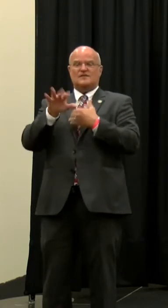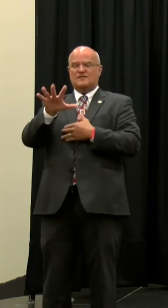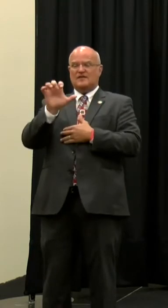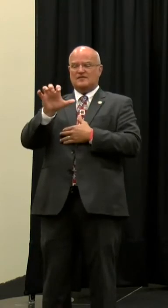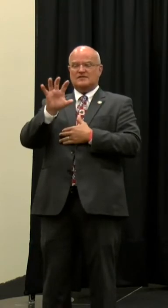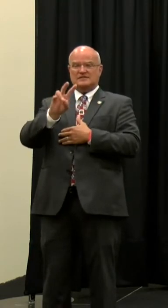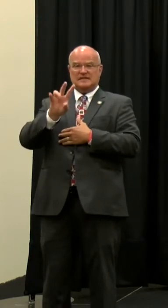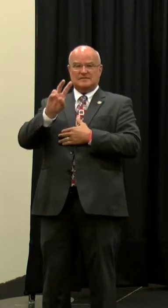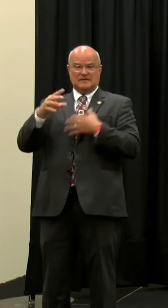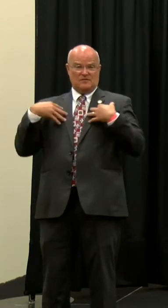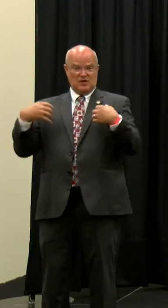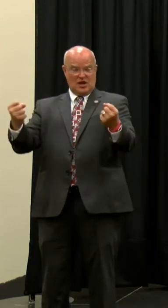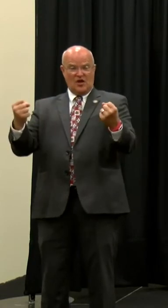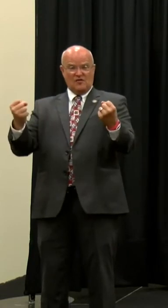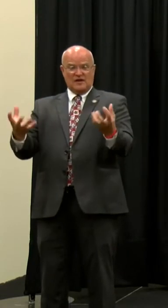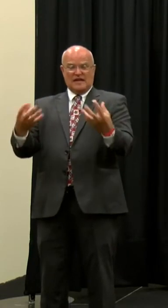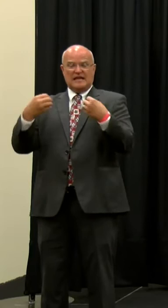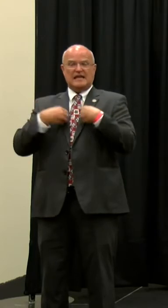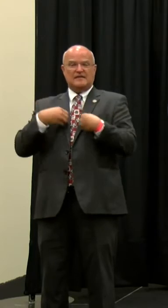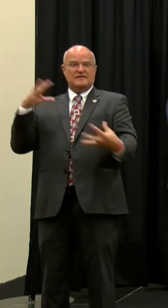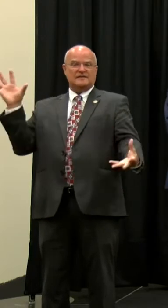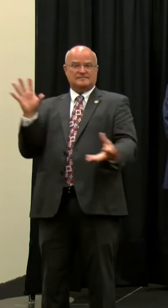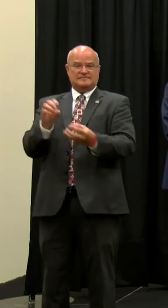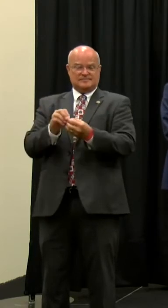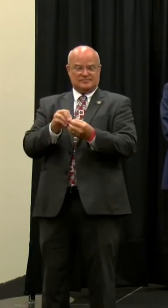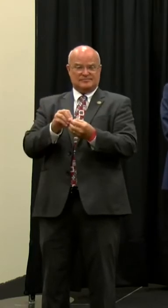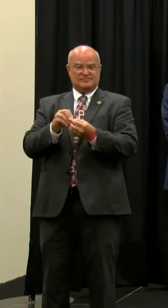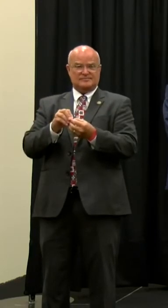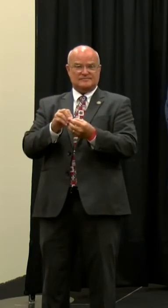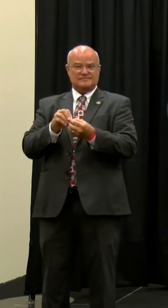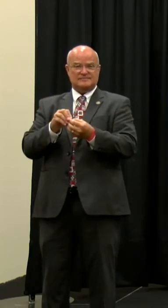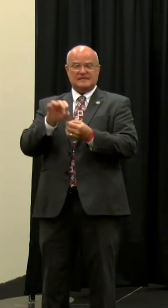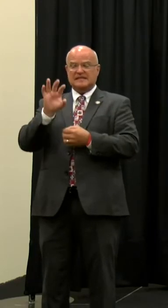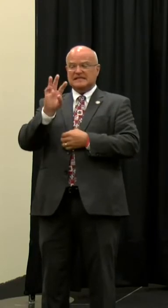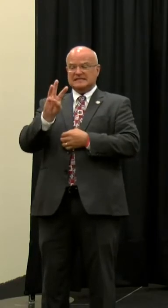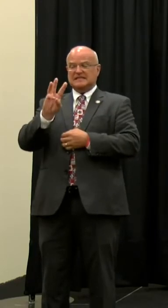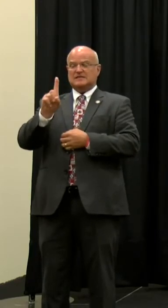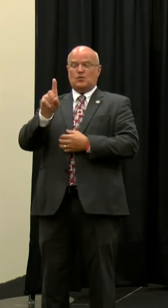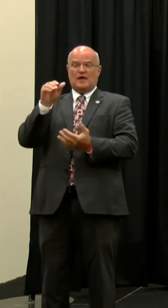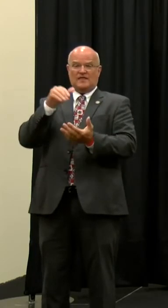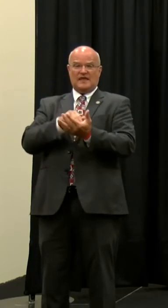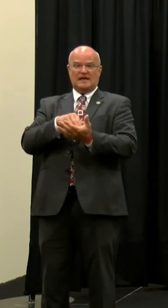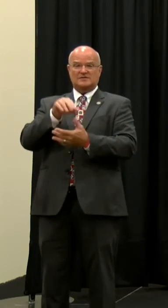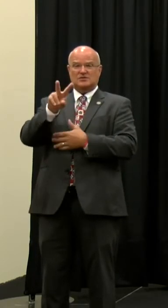577 Arkansans recovered, giving us a total number of